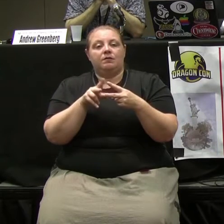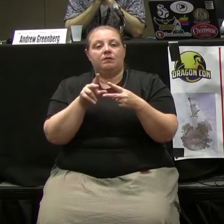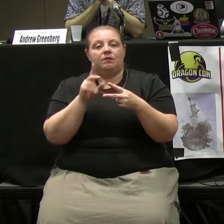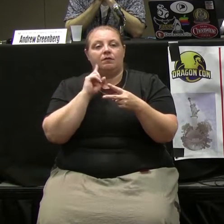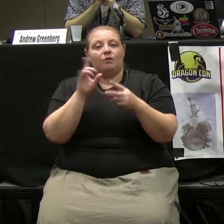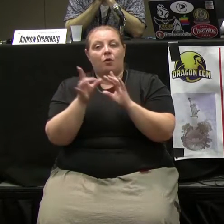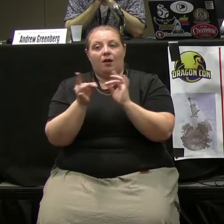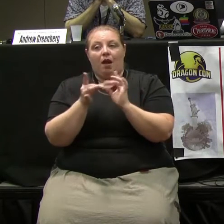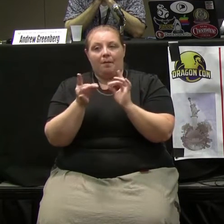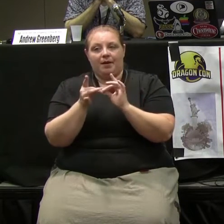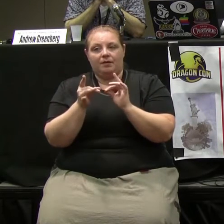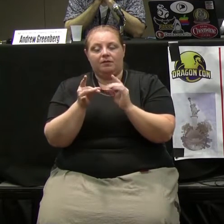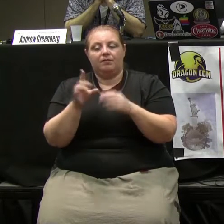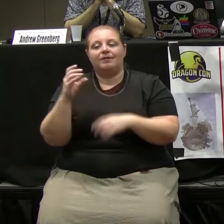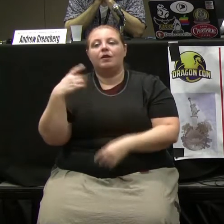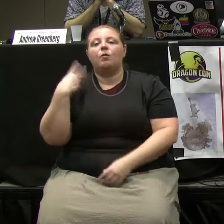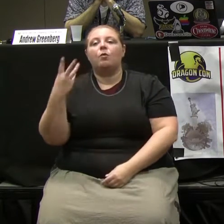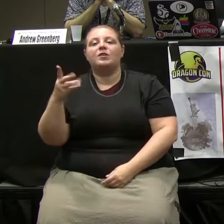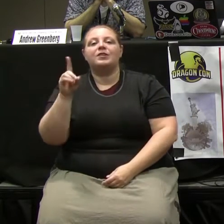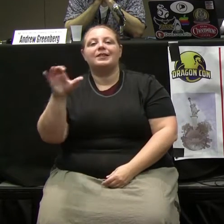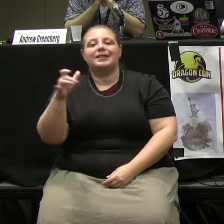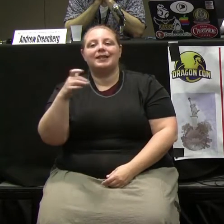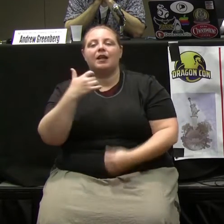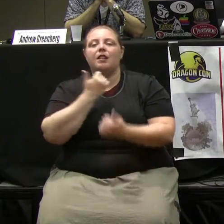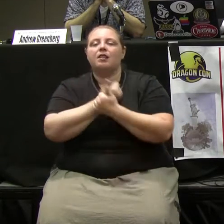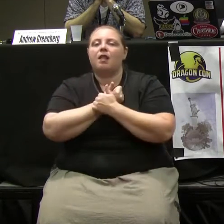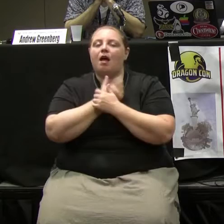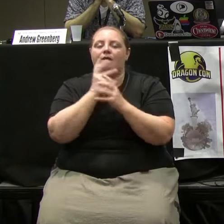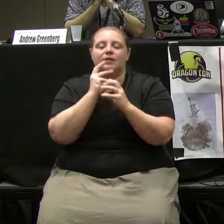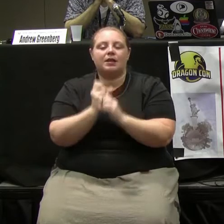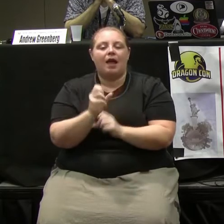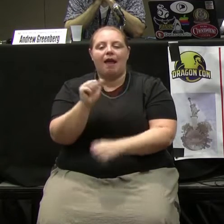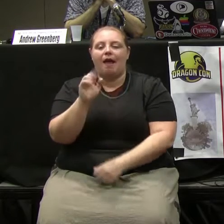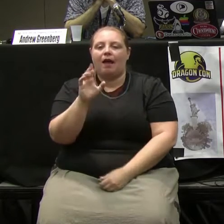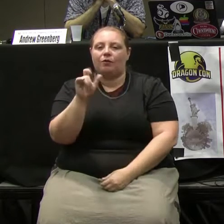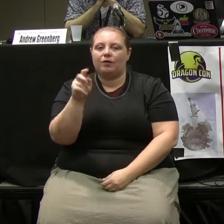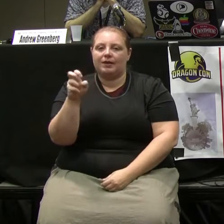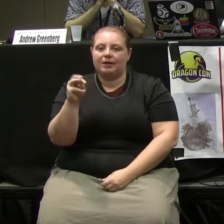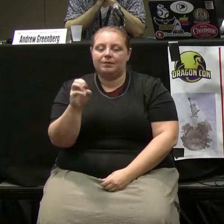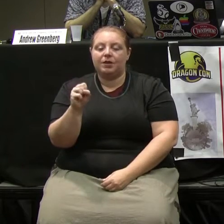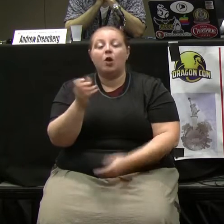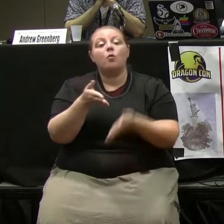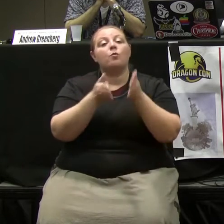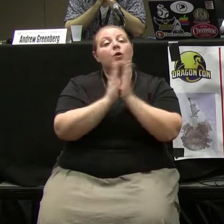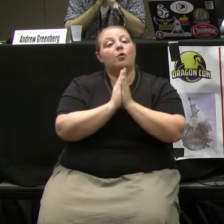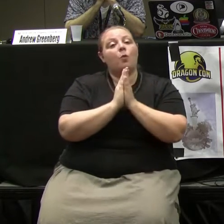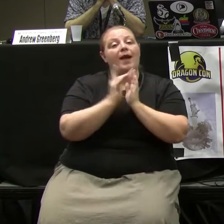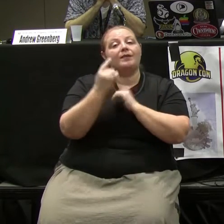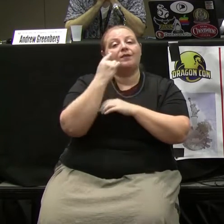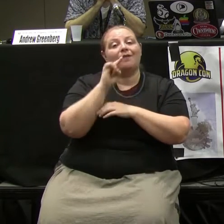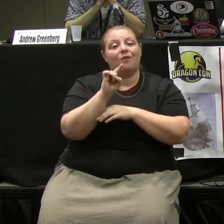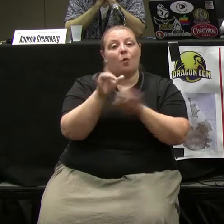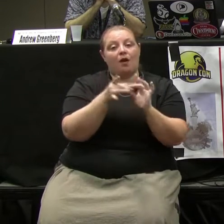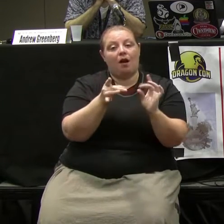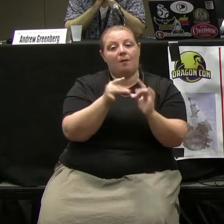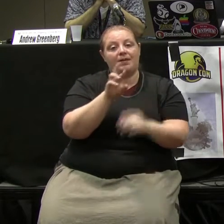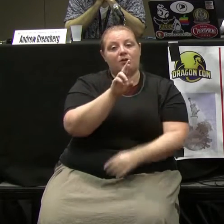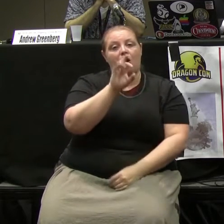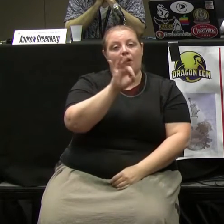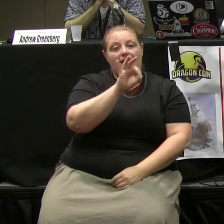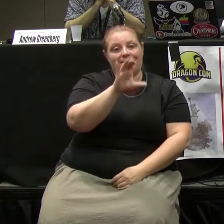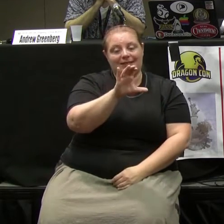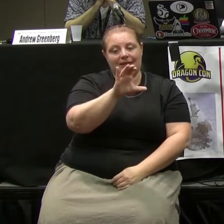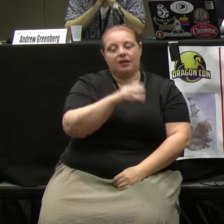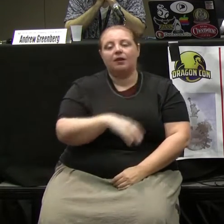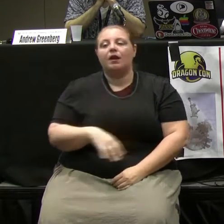on. So DC loves acronyms. I'm going to apologize in advance. There are requests for comments, which are called RFCs, and there are notices